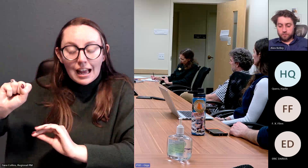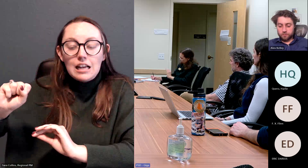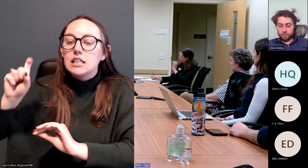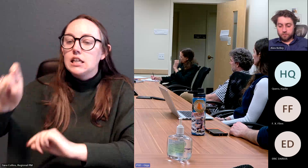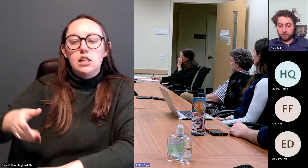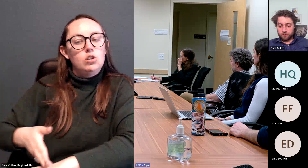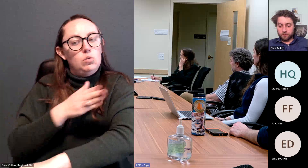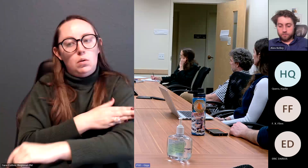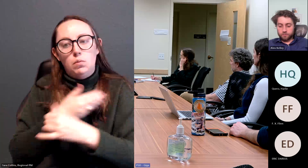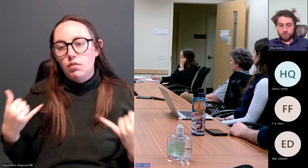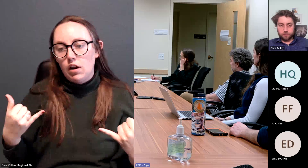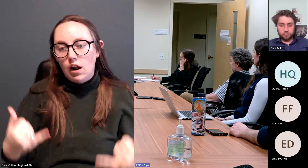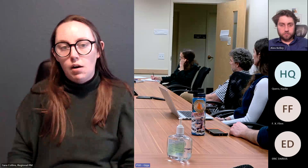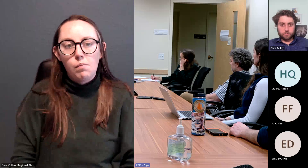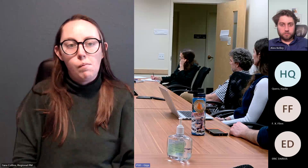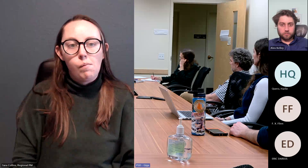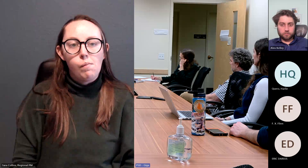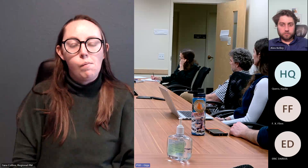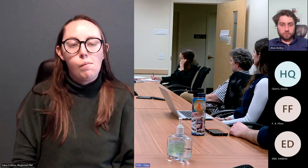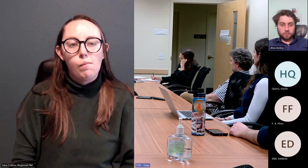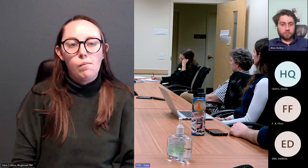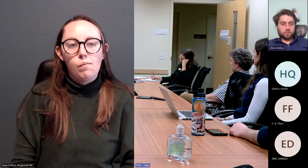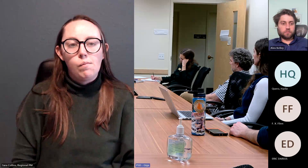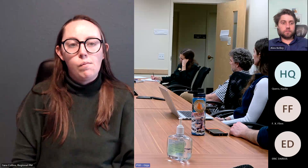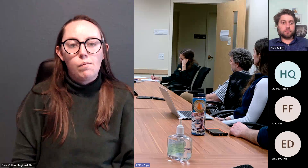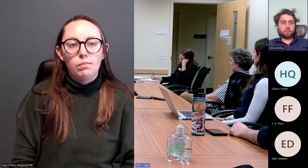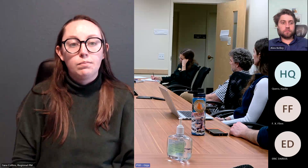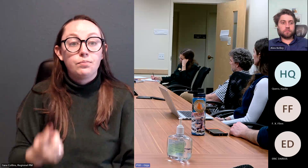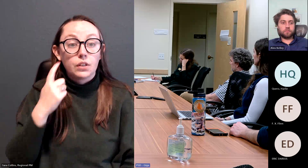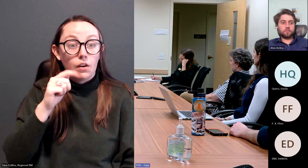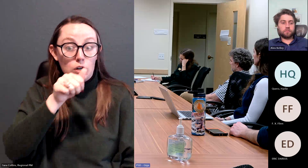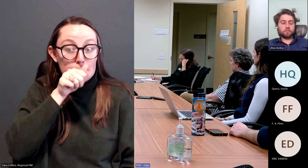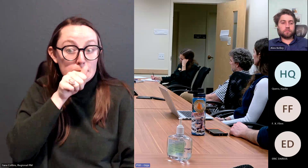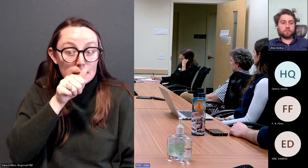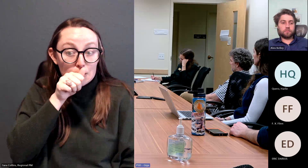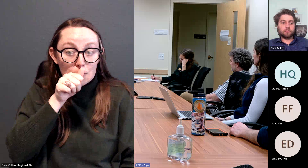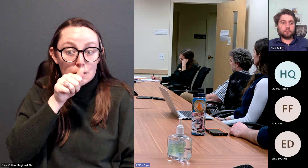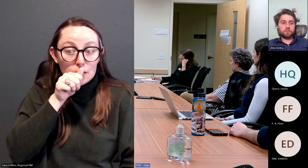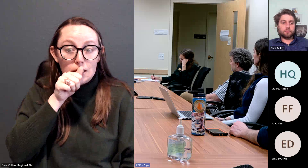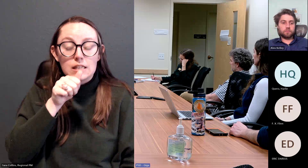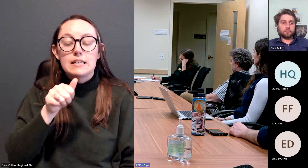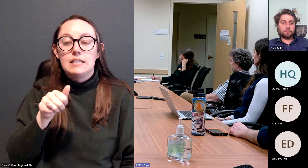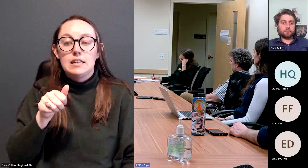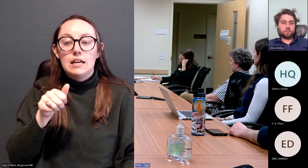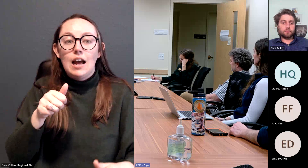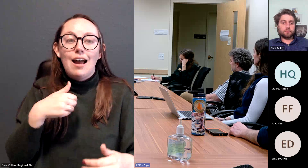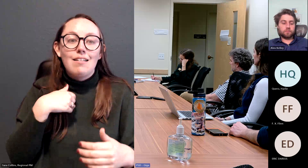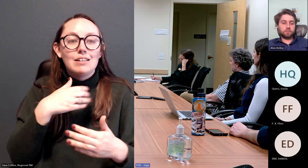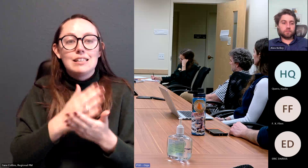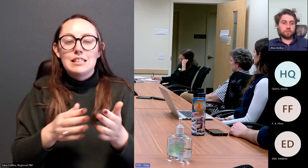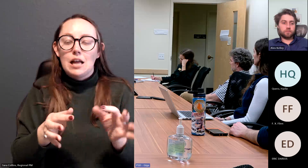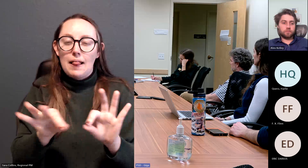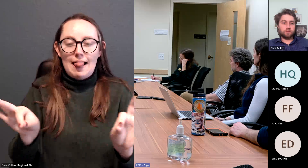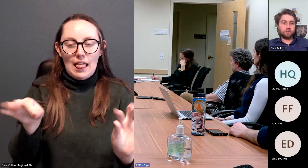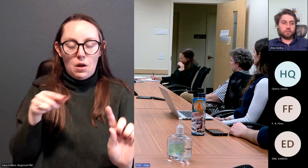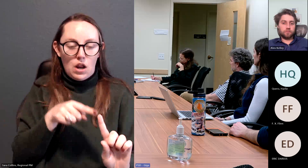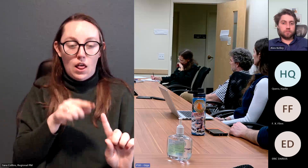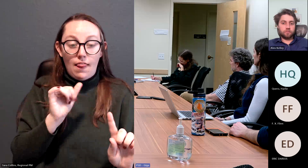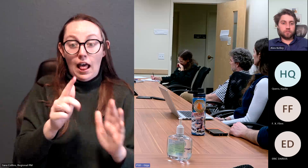just been some language crafted for a professional study by a lawyer and an engineer to tease apart all